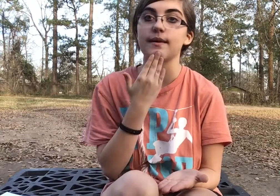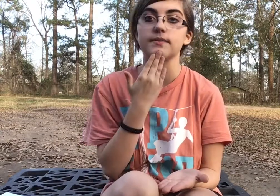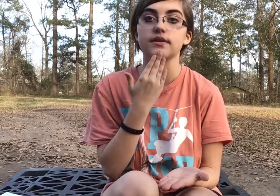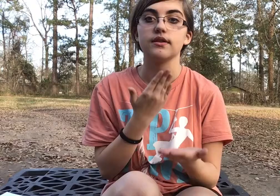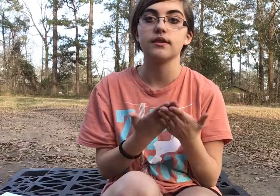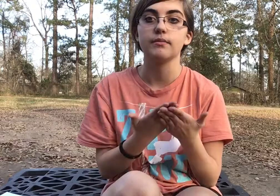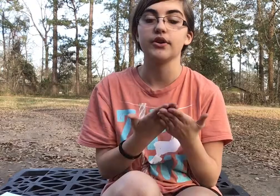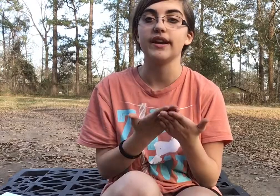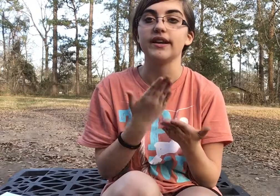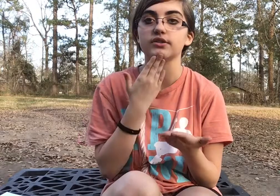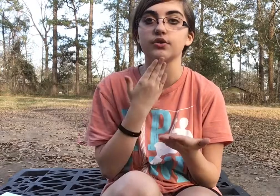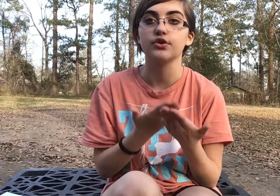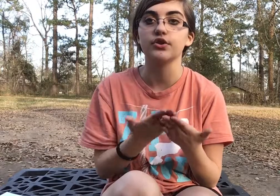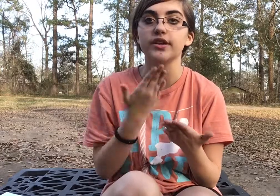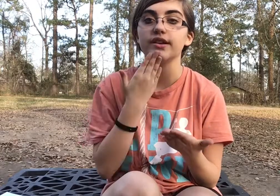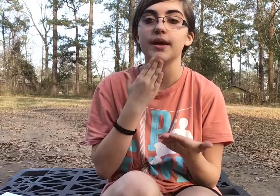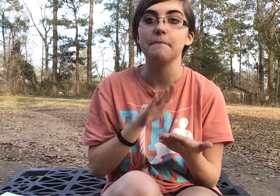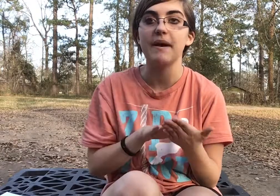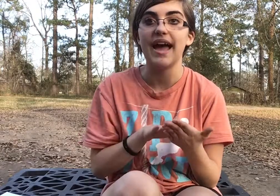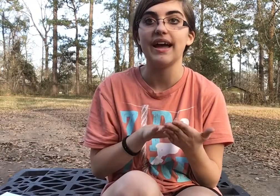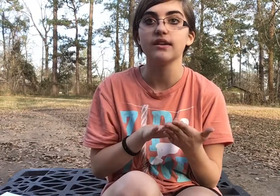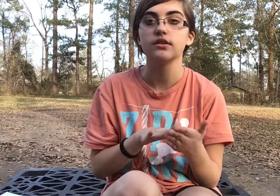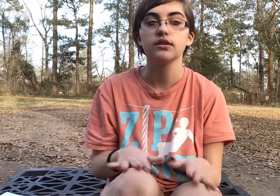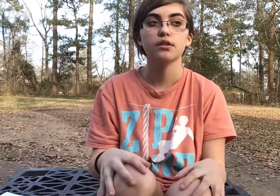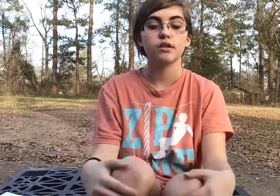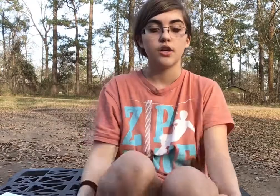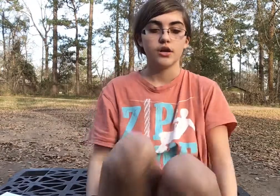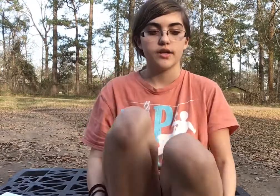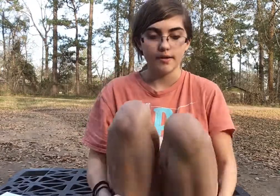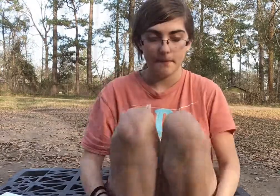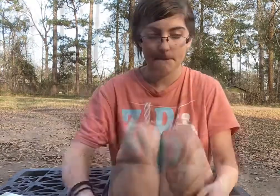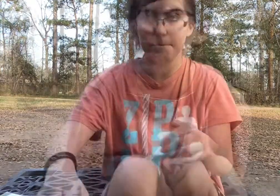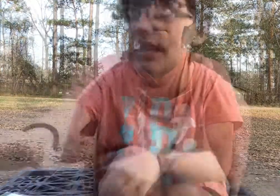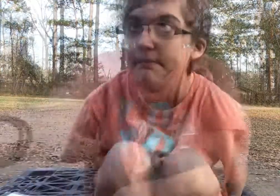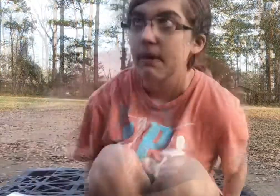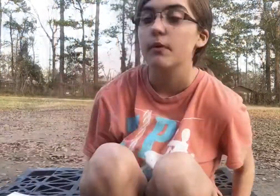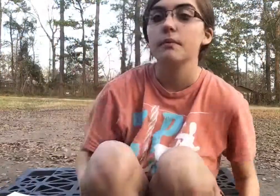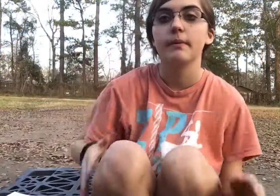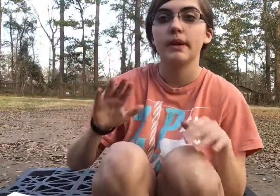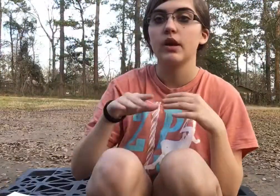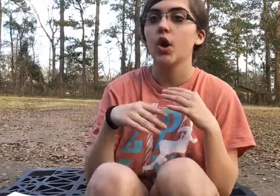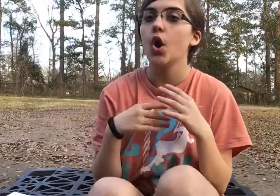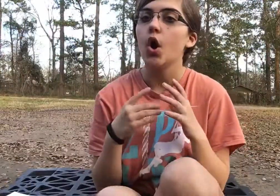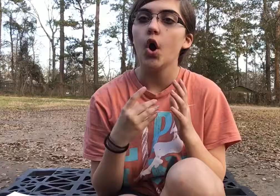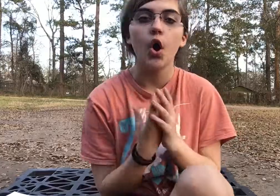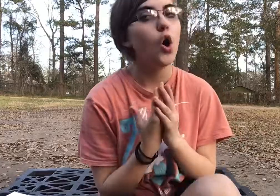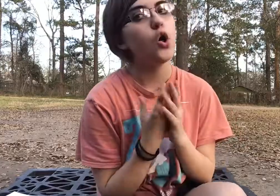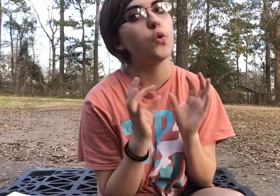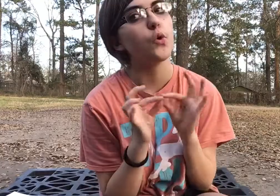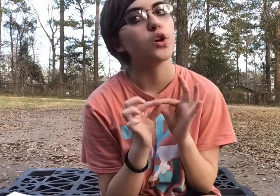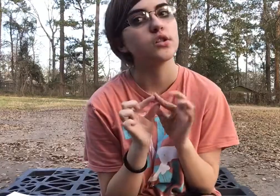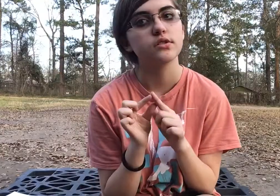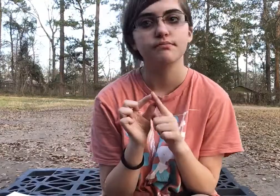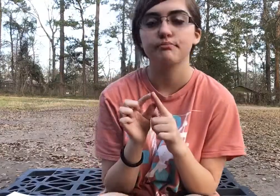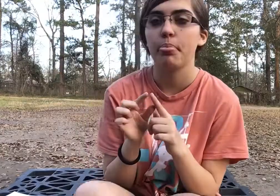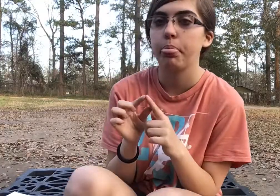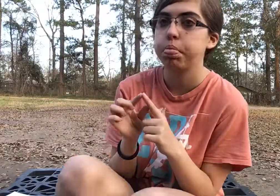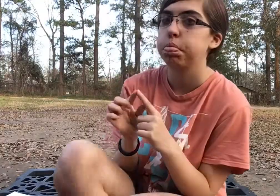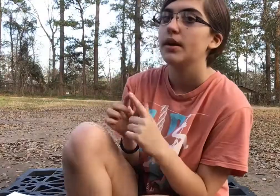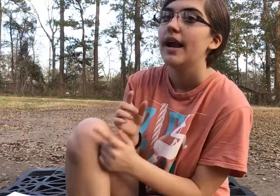except put your hand out. So, good and bad. Okay, so like last time, I'm going to be putting all the words